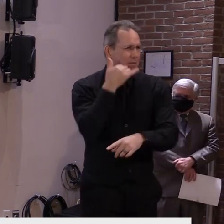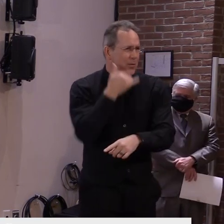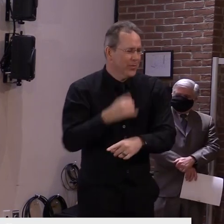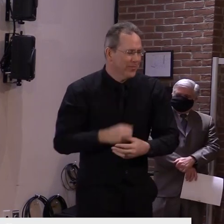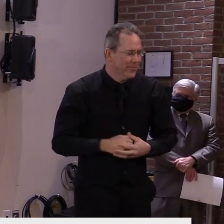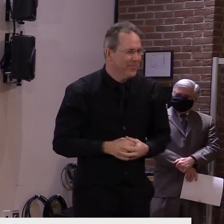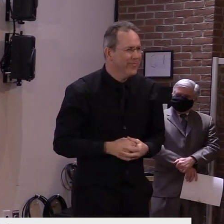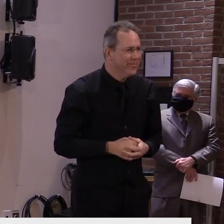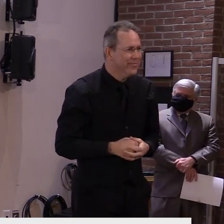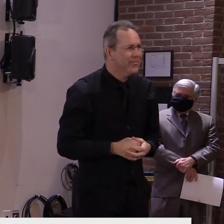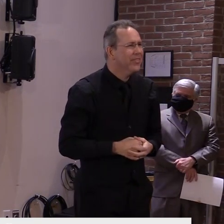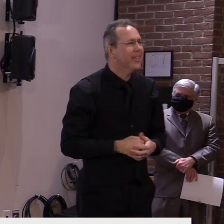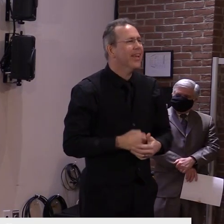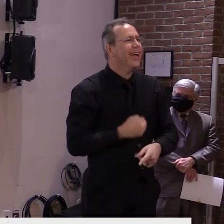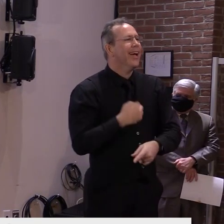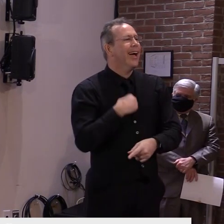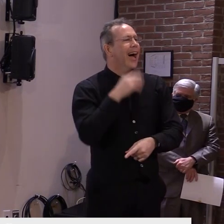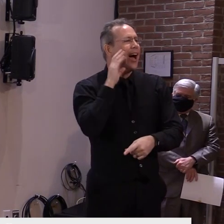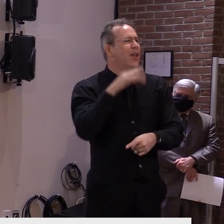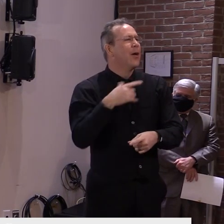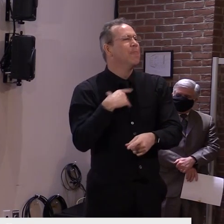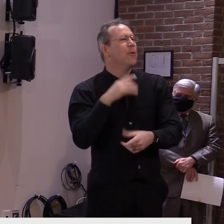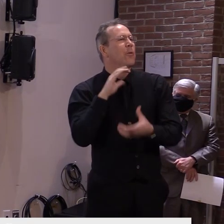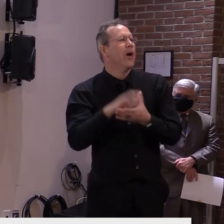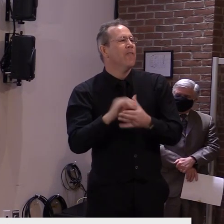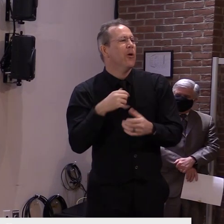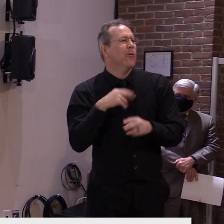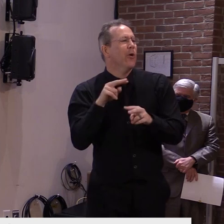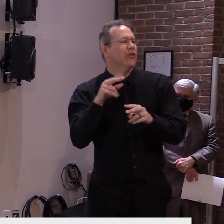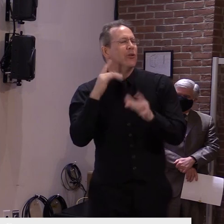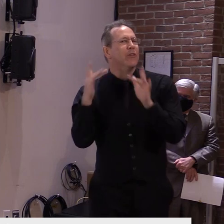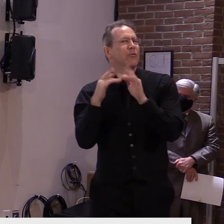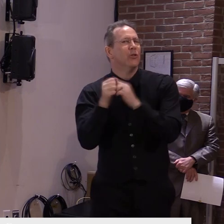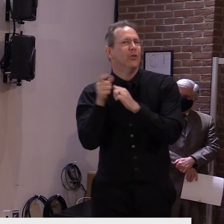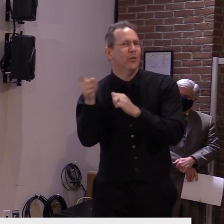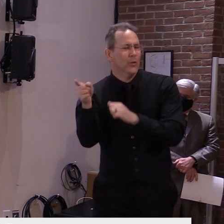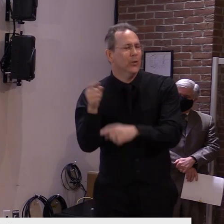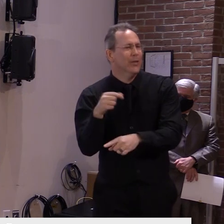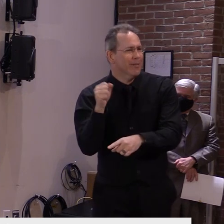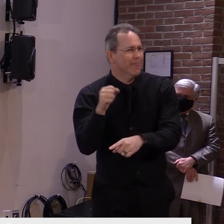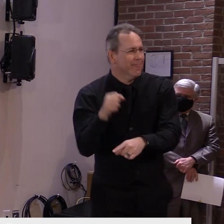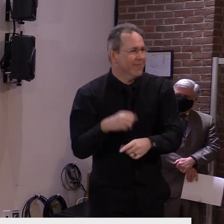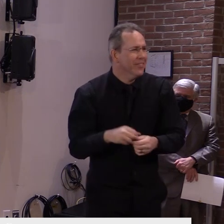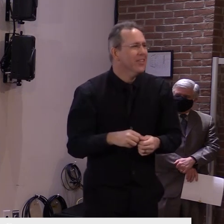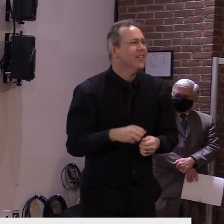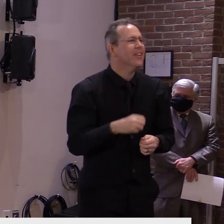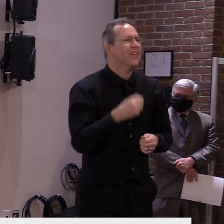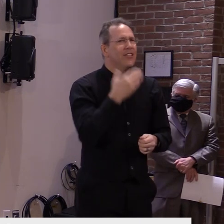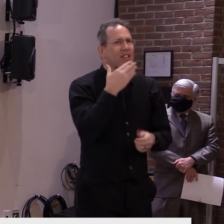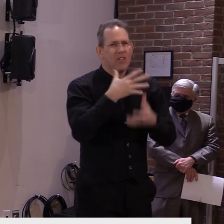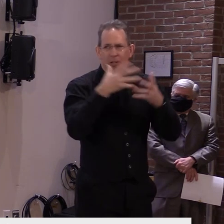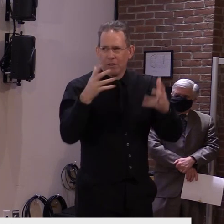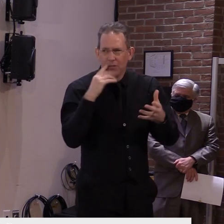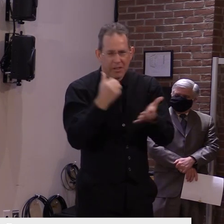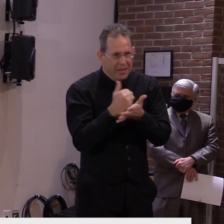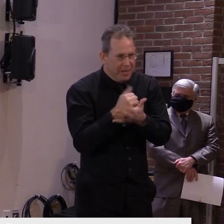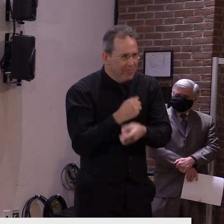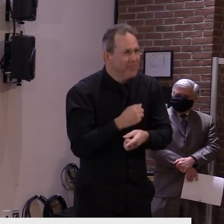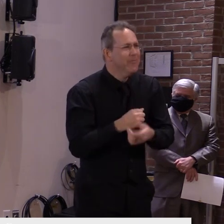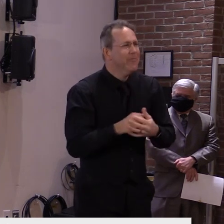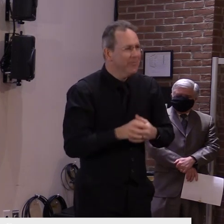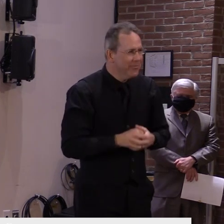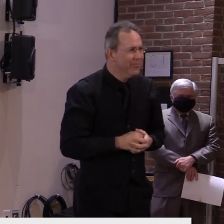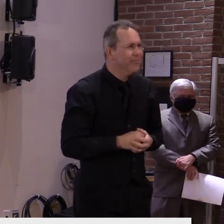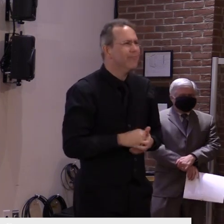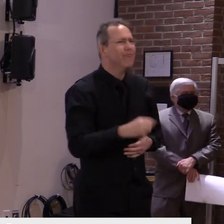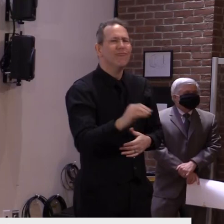I know Marcel's watching online and the others. My office will. Thank you very much for inviting me. Good luck and stay